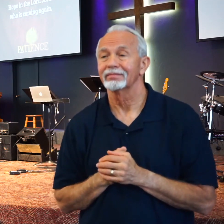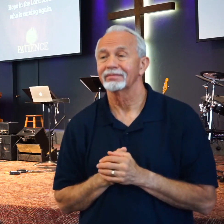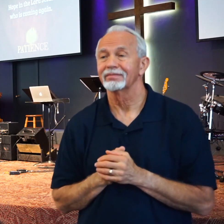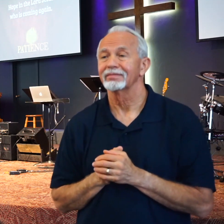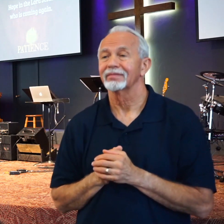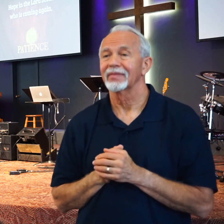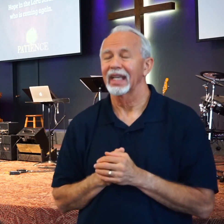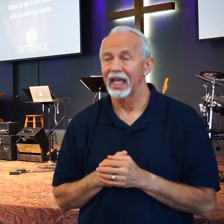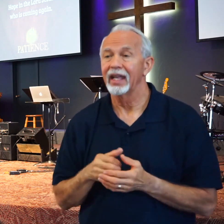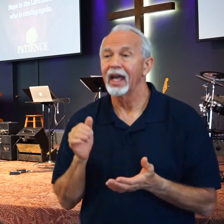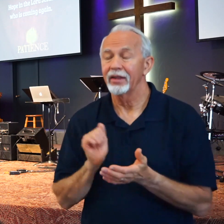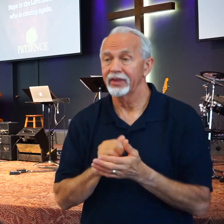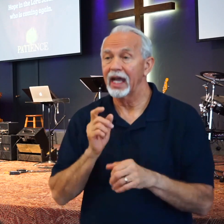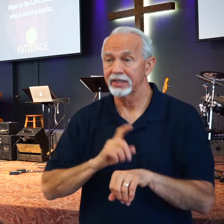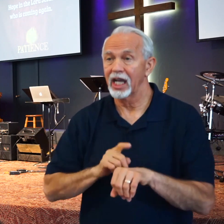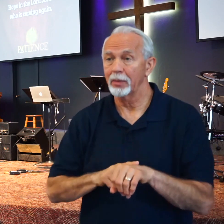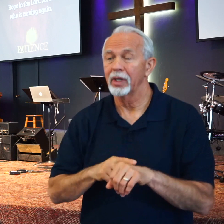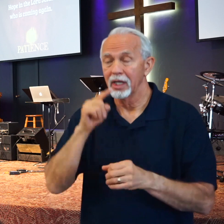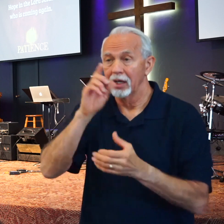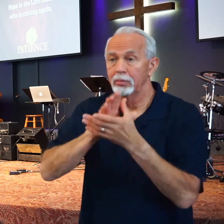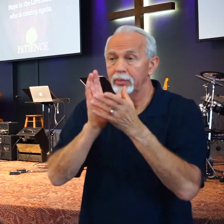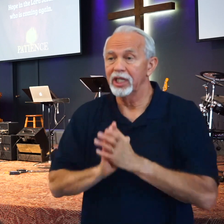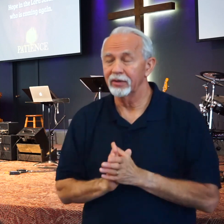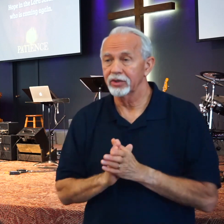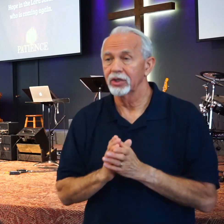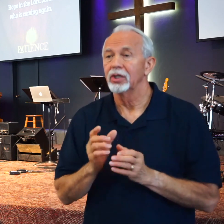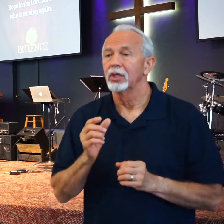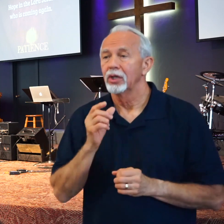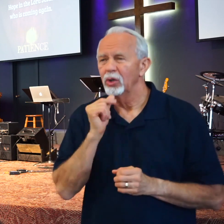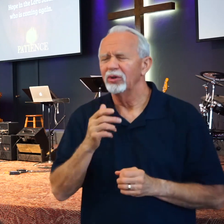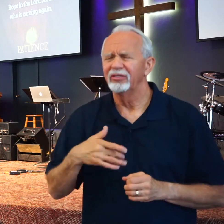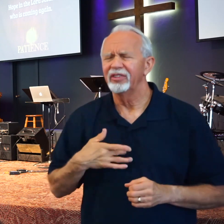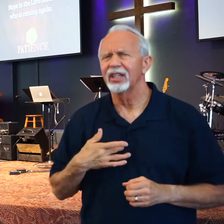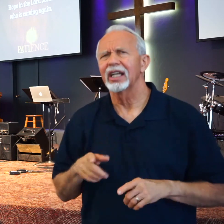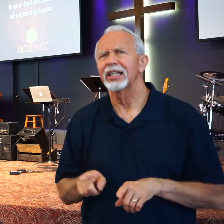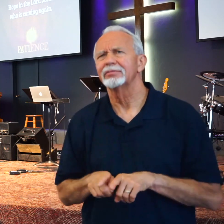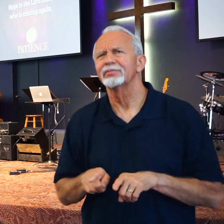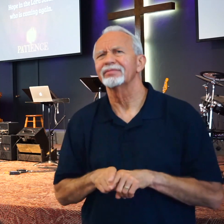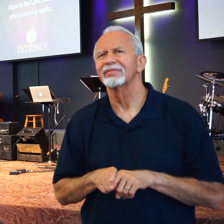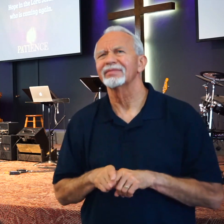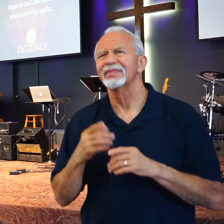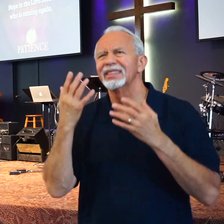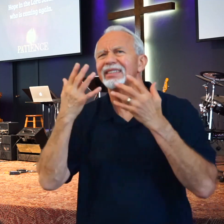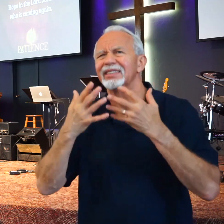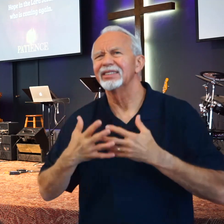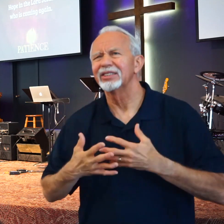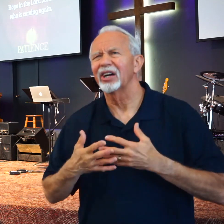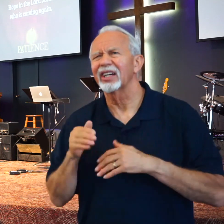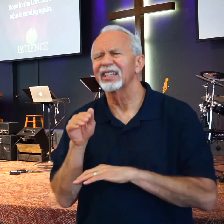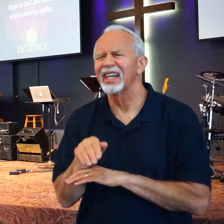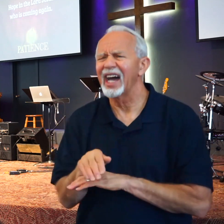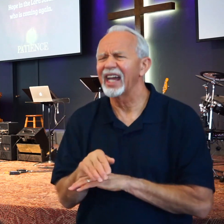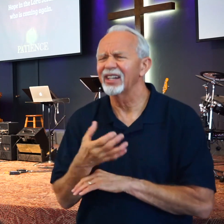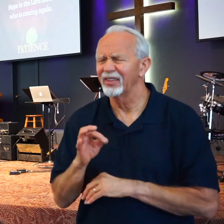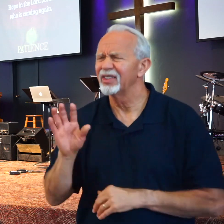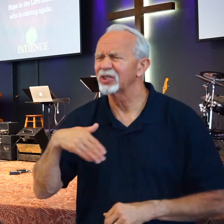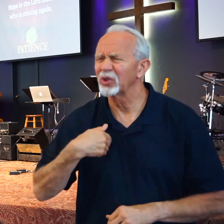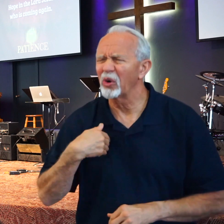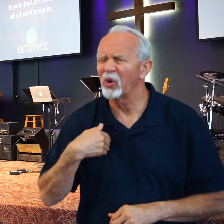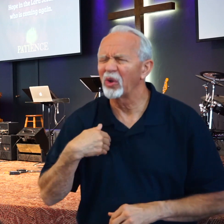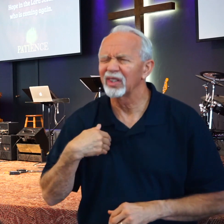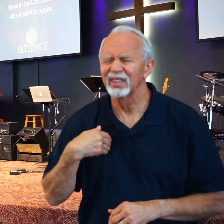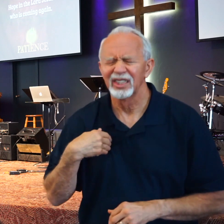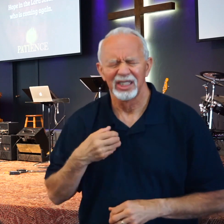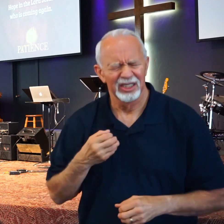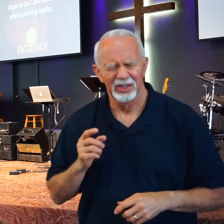Even then, even as believers, it can feel like a dark night of the soul when we have